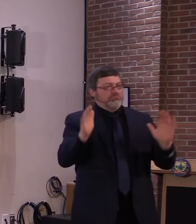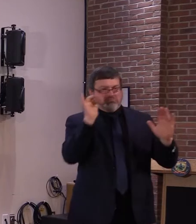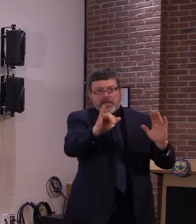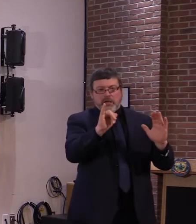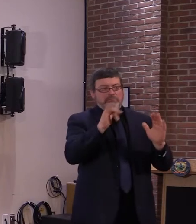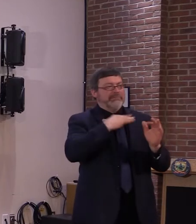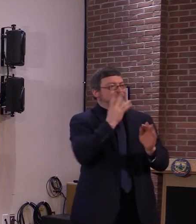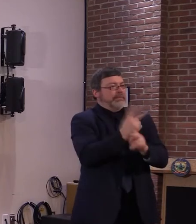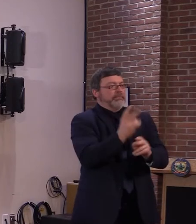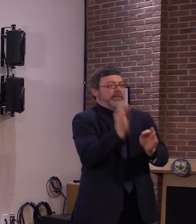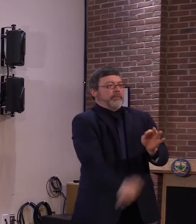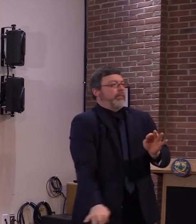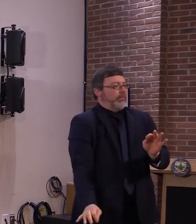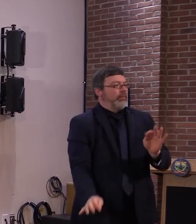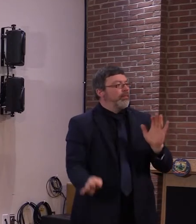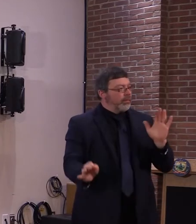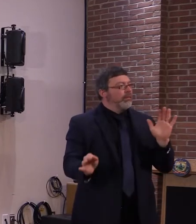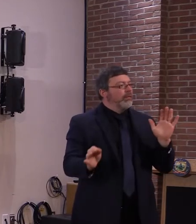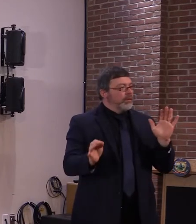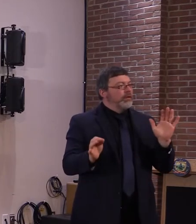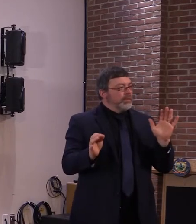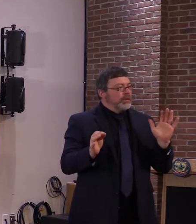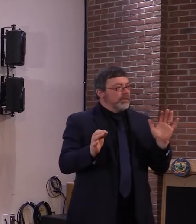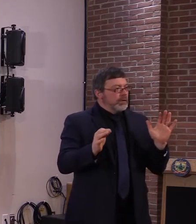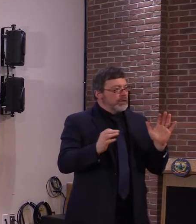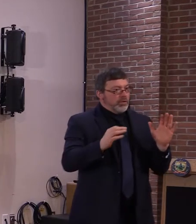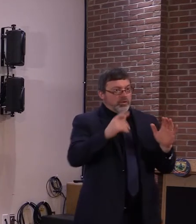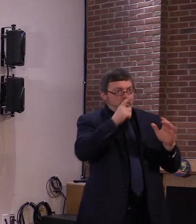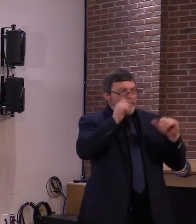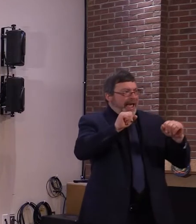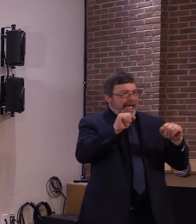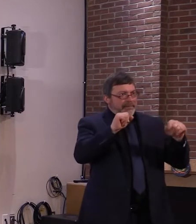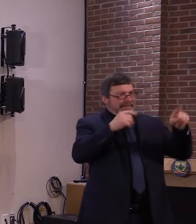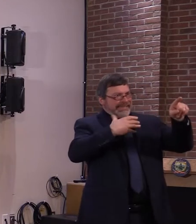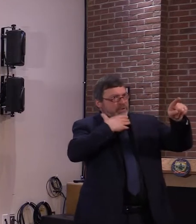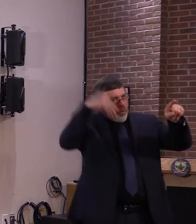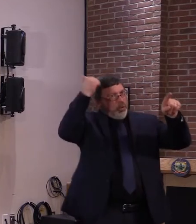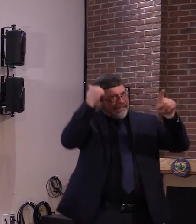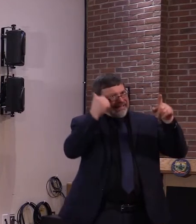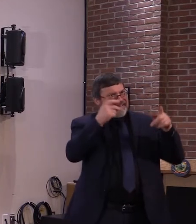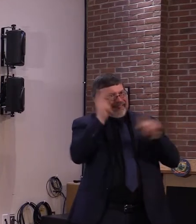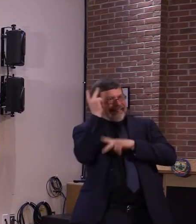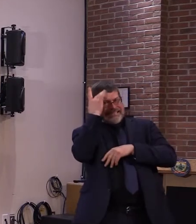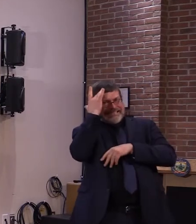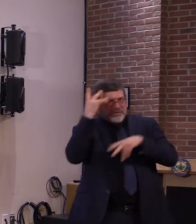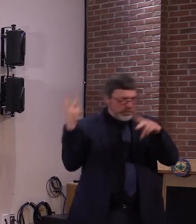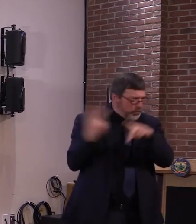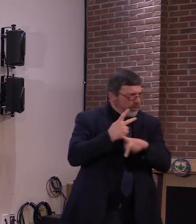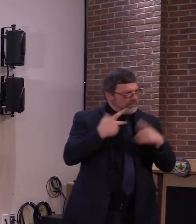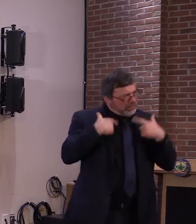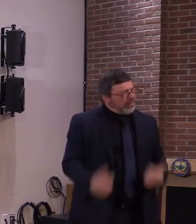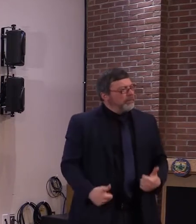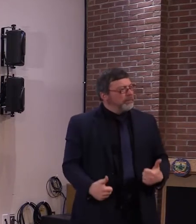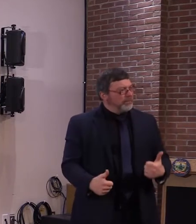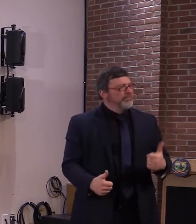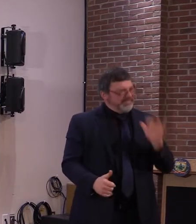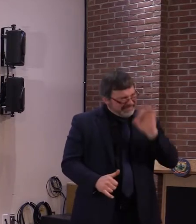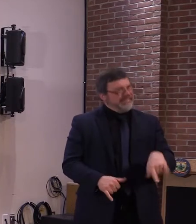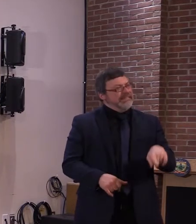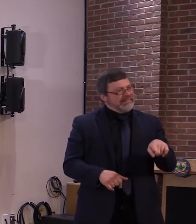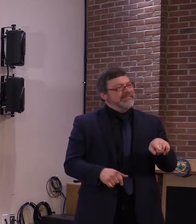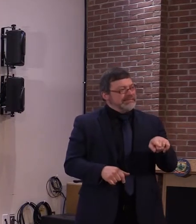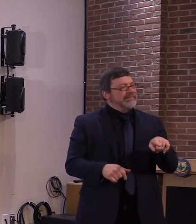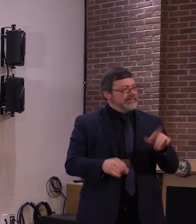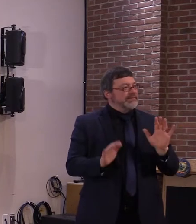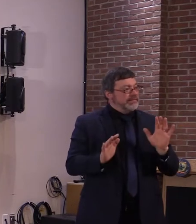vermonters vulnerable vermonters through long-term care facilities ems home health those sort of